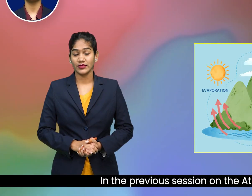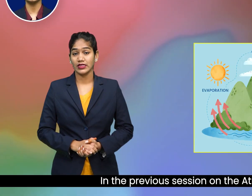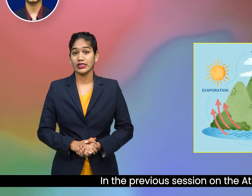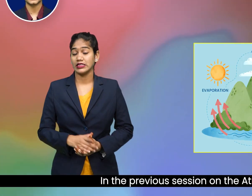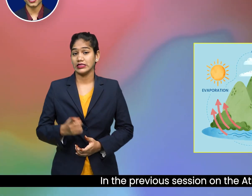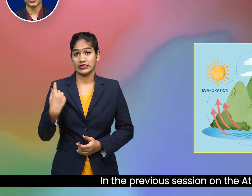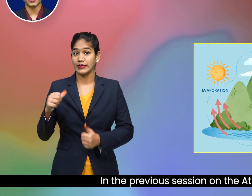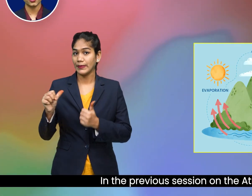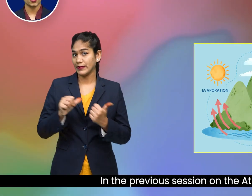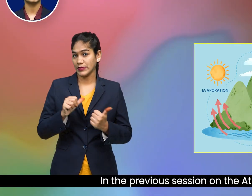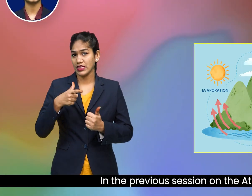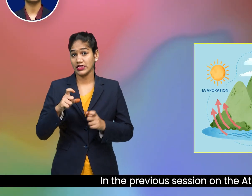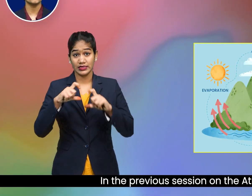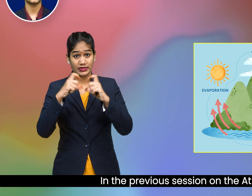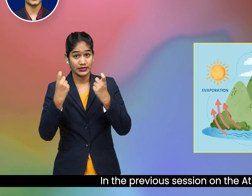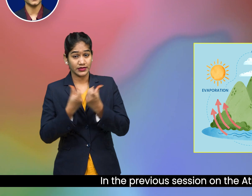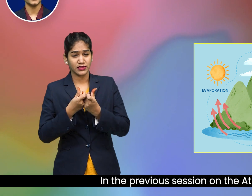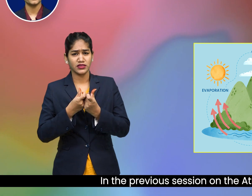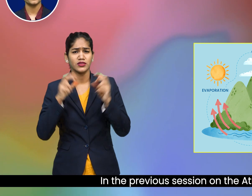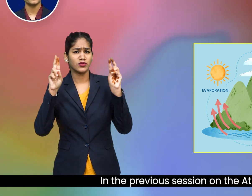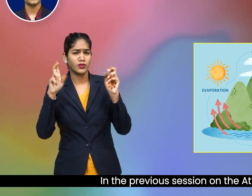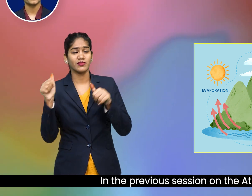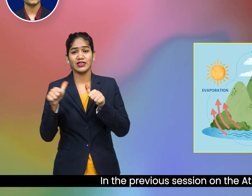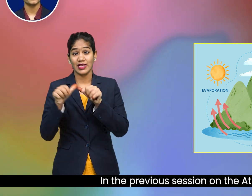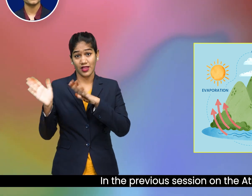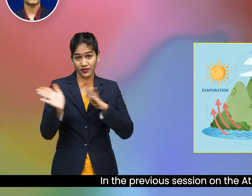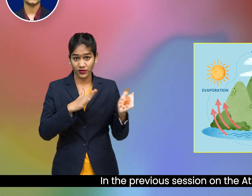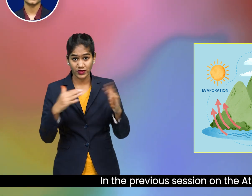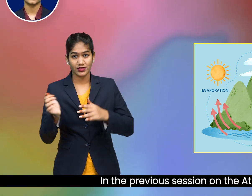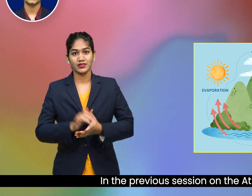In the previous session on the atmosphere,